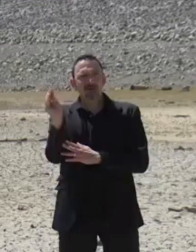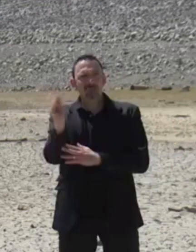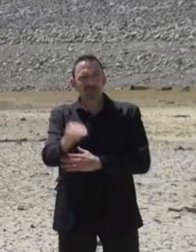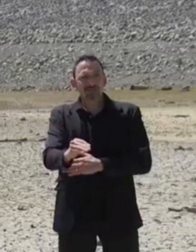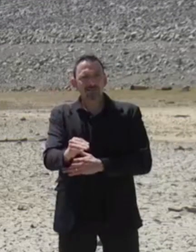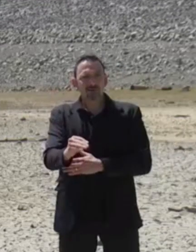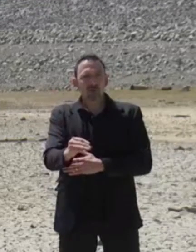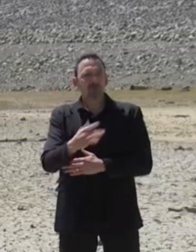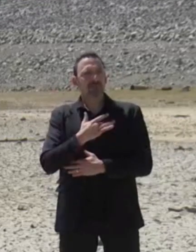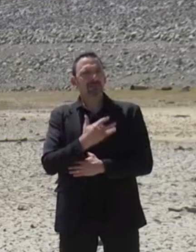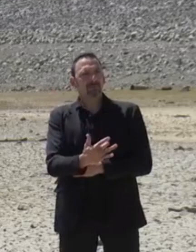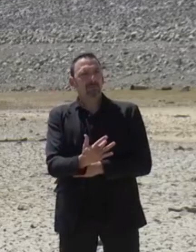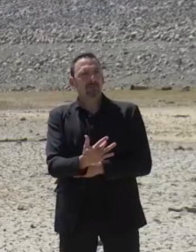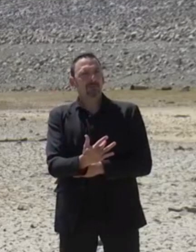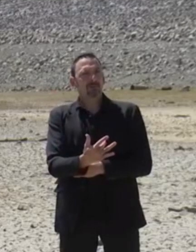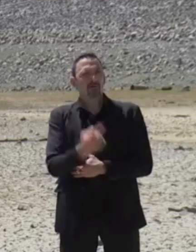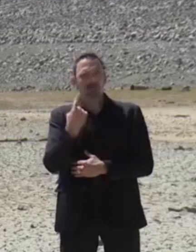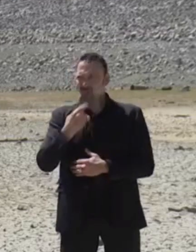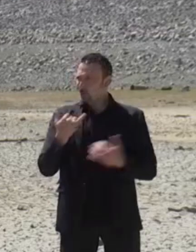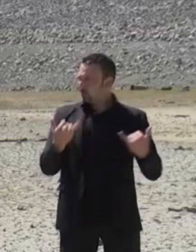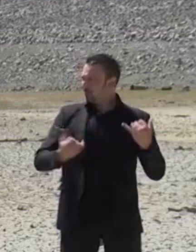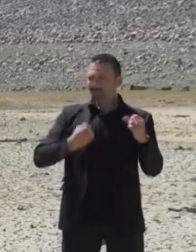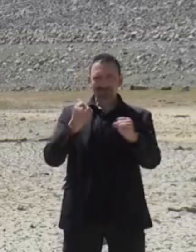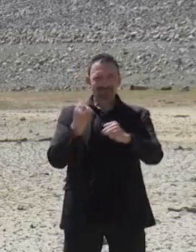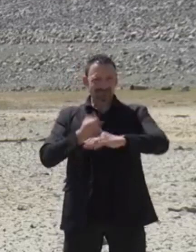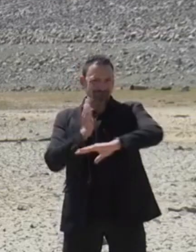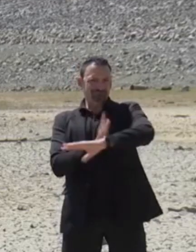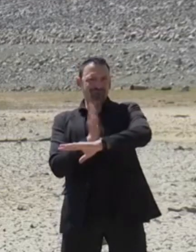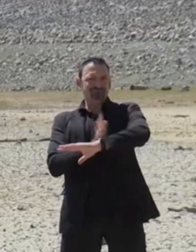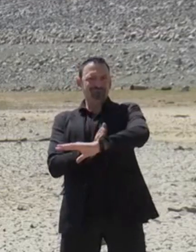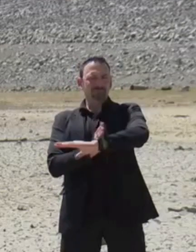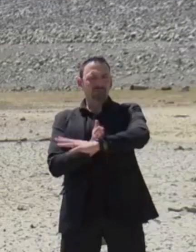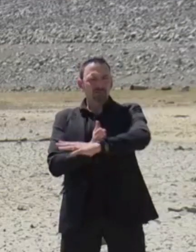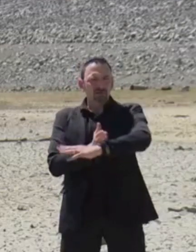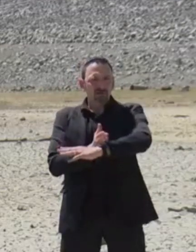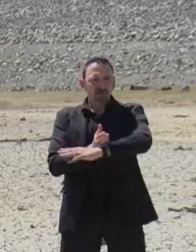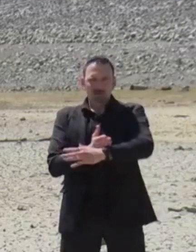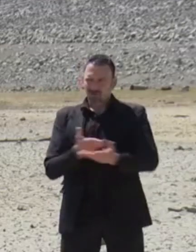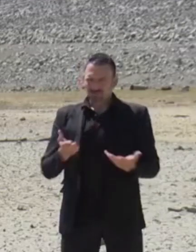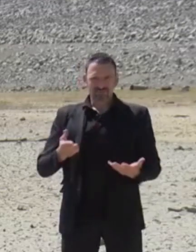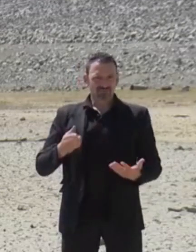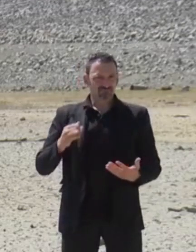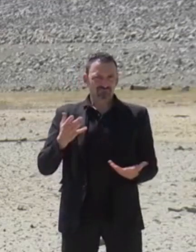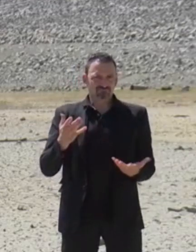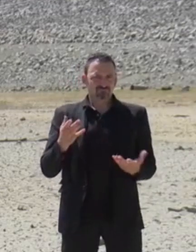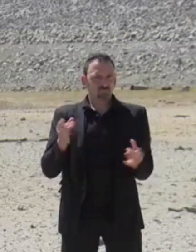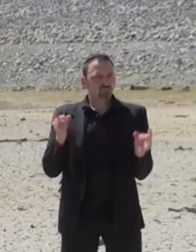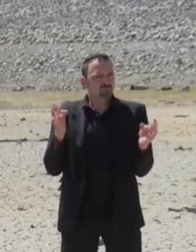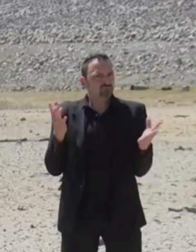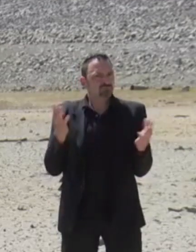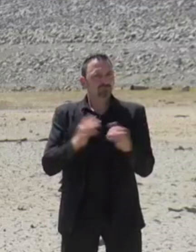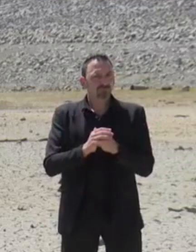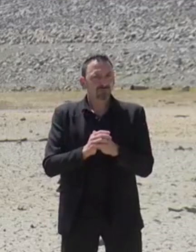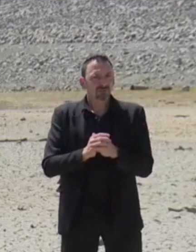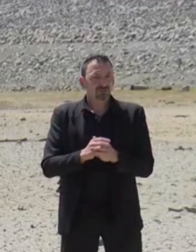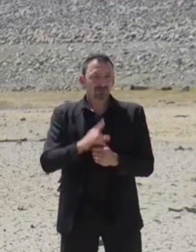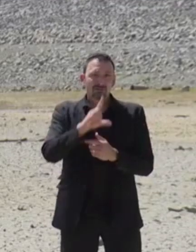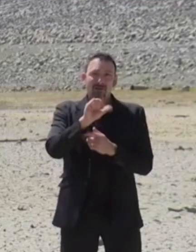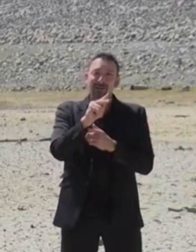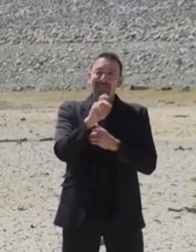capacity at this time of year. This is without precedent. Accordingly, Lake Sonoma nearby